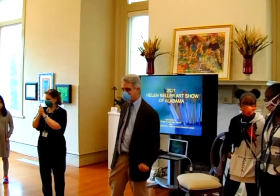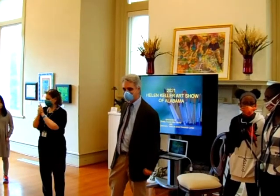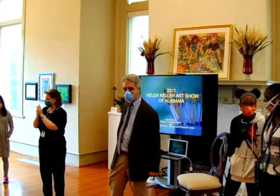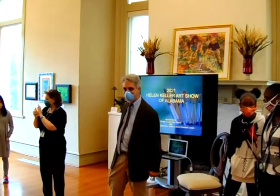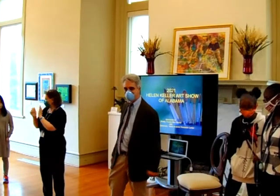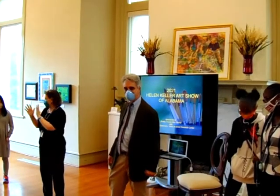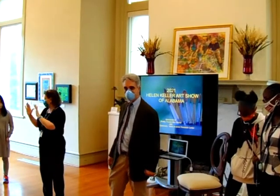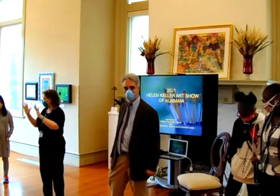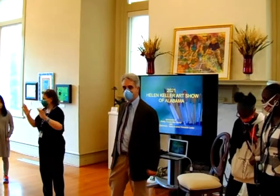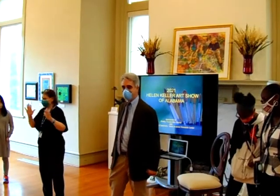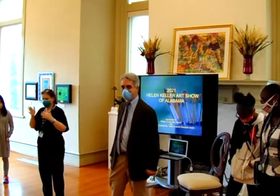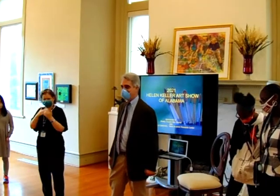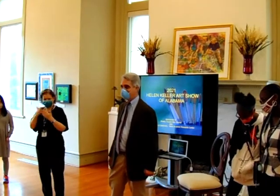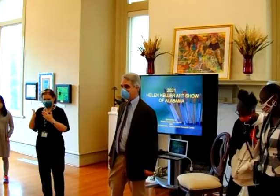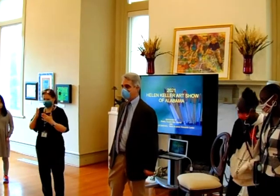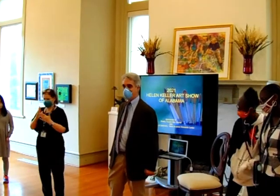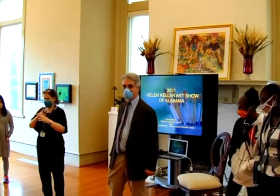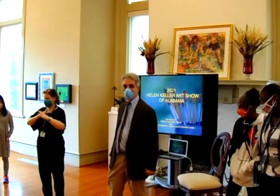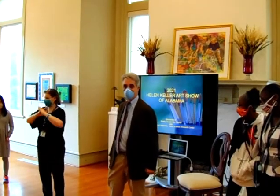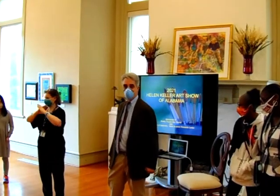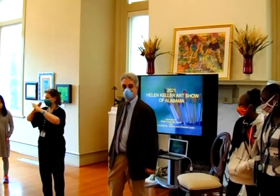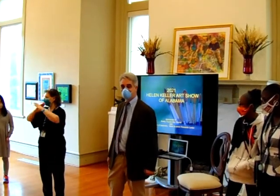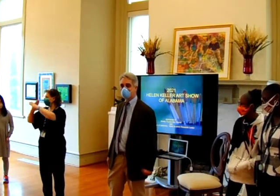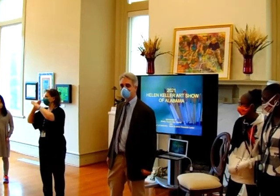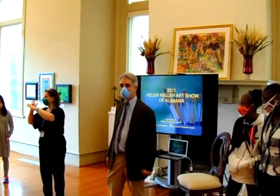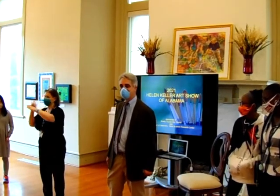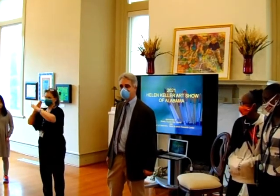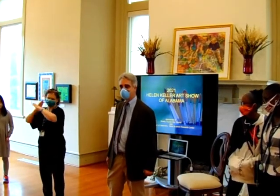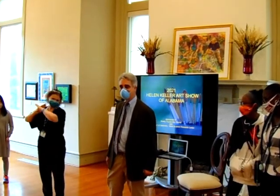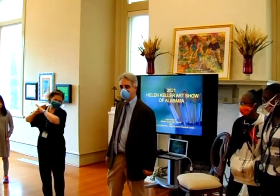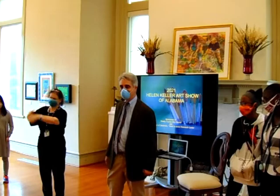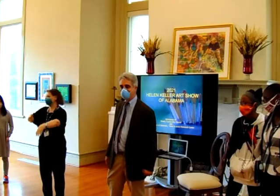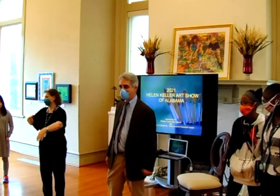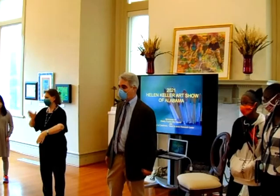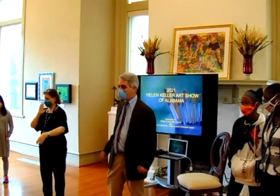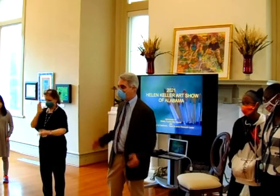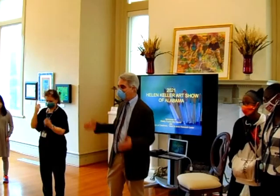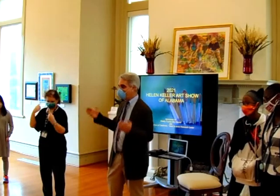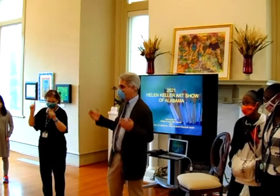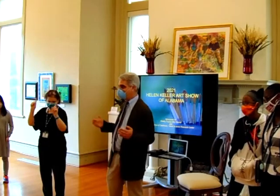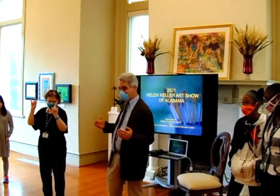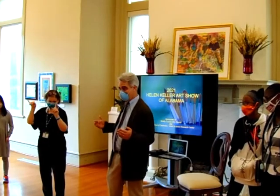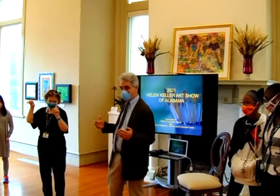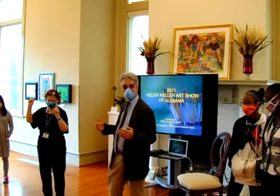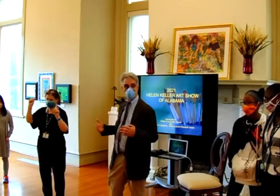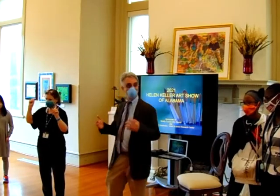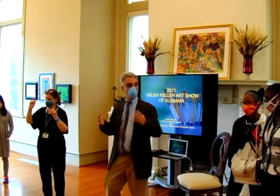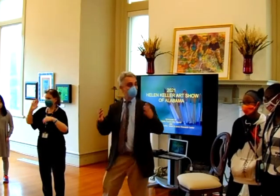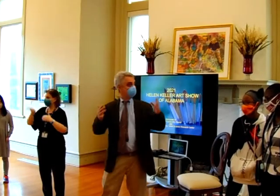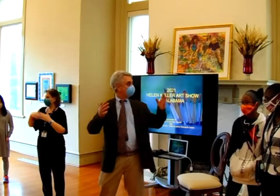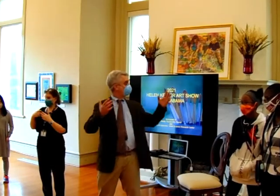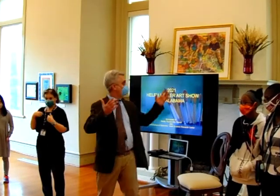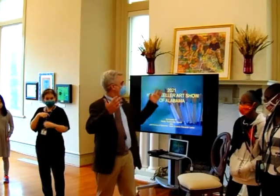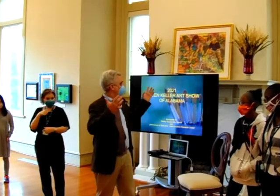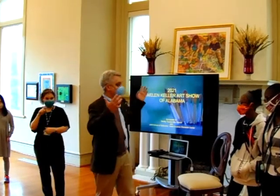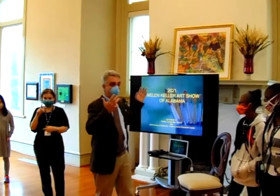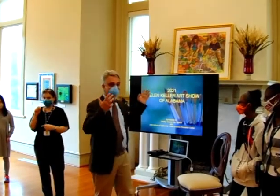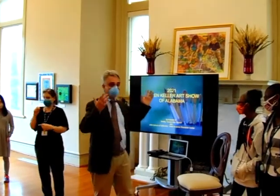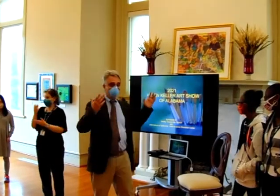obstacle is, and you're going to succeed. And all we have to do is look